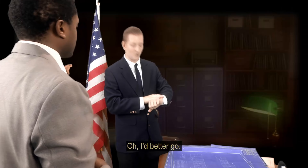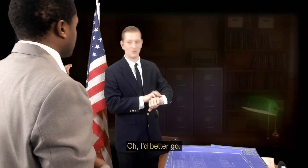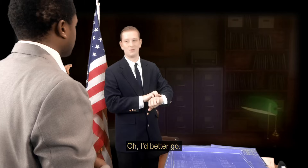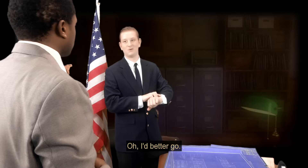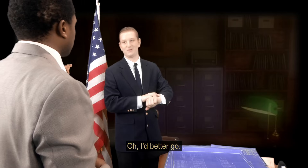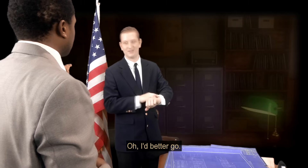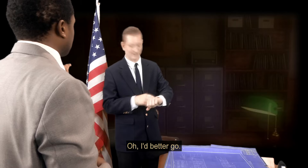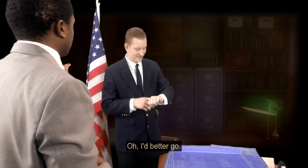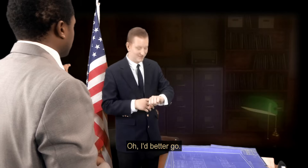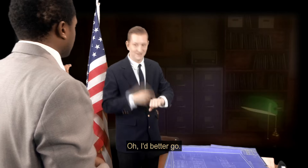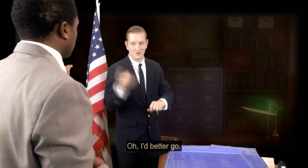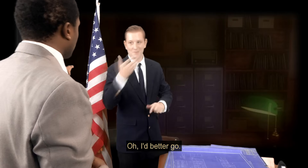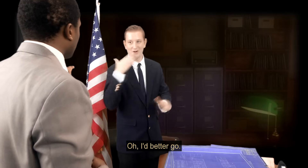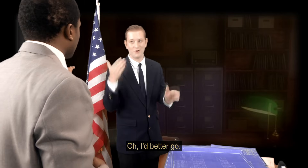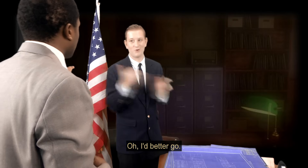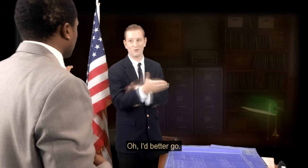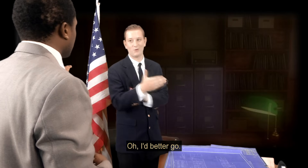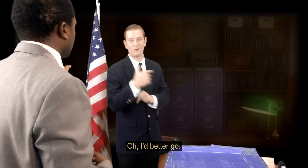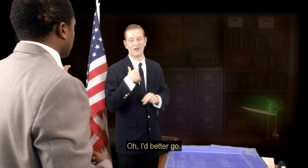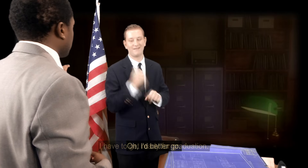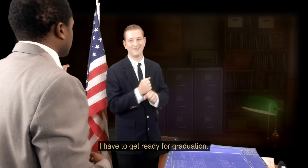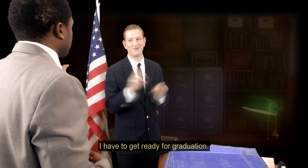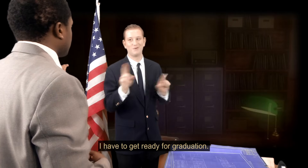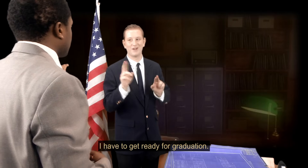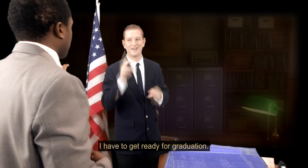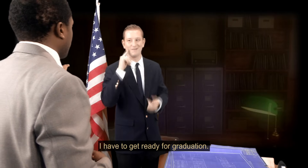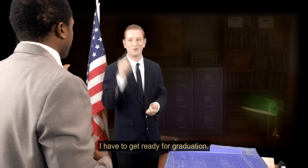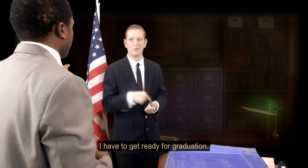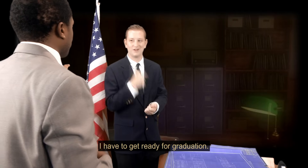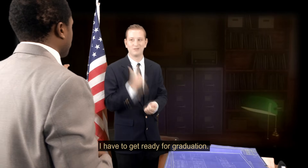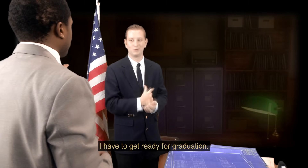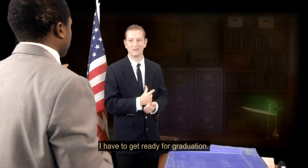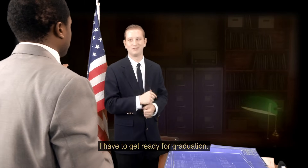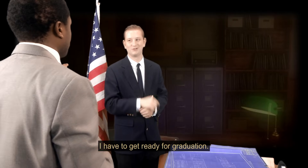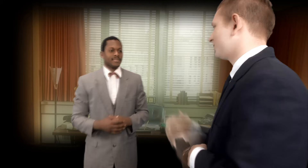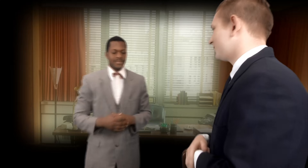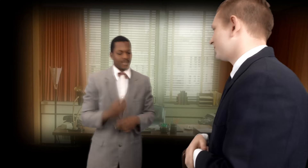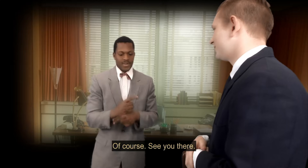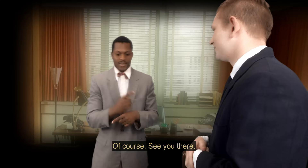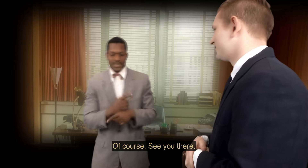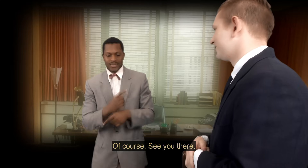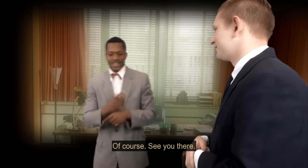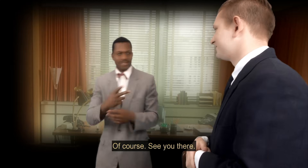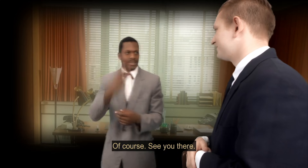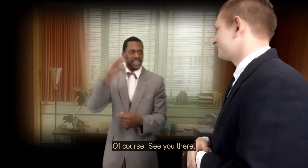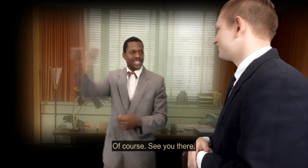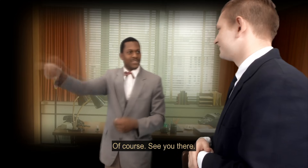Oh, I better go. I have to get ready for graduation. Of course. See you there.